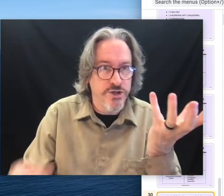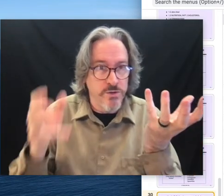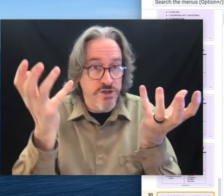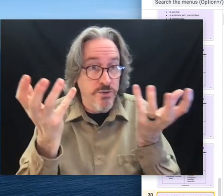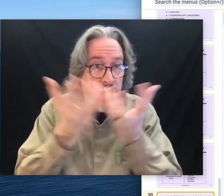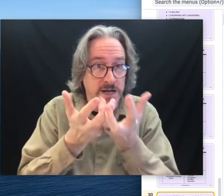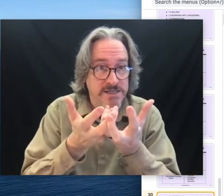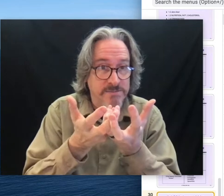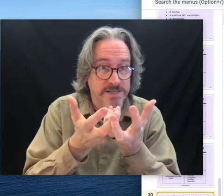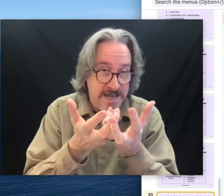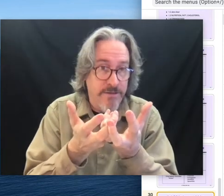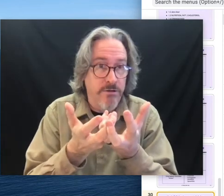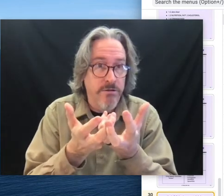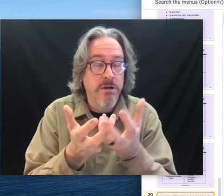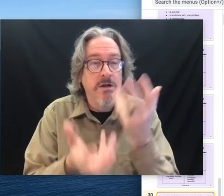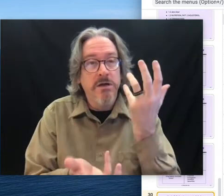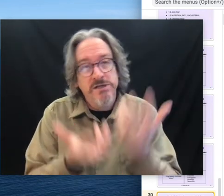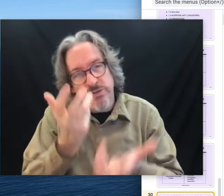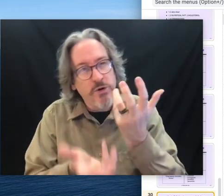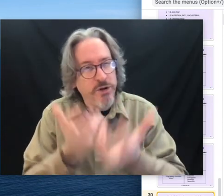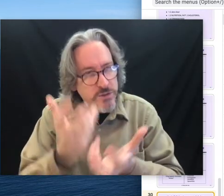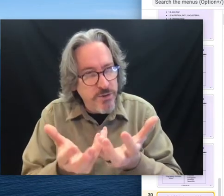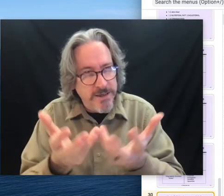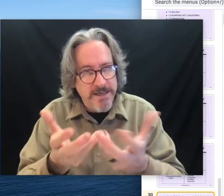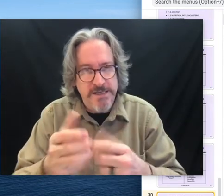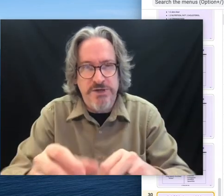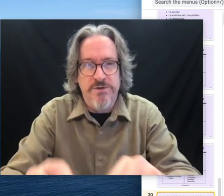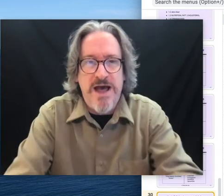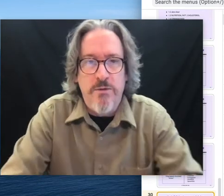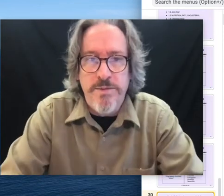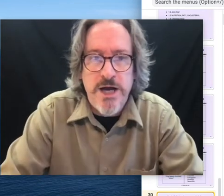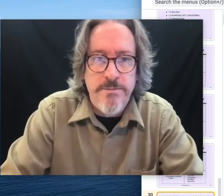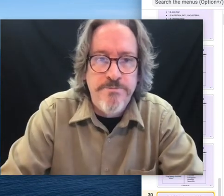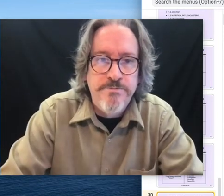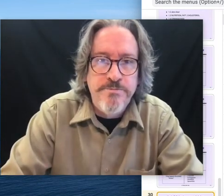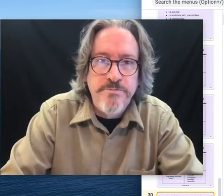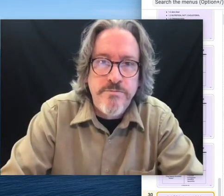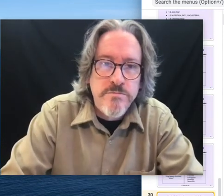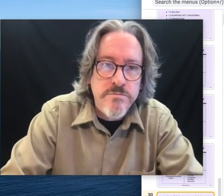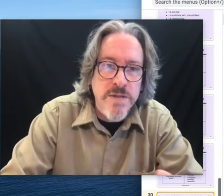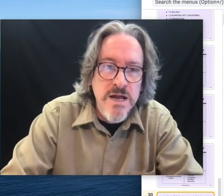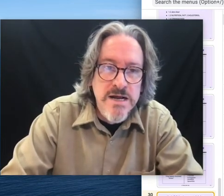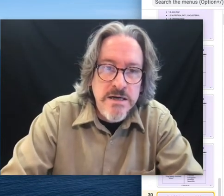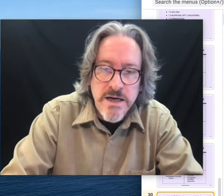put those two concepts together. So the more you do it, the easier that will become.